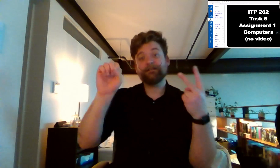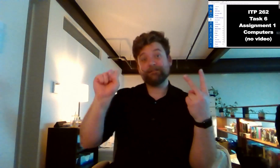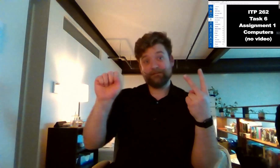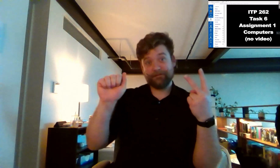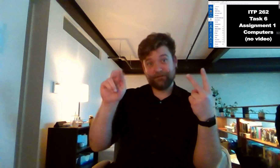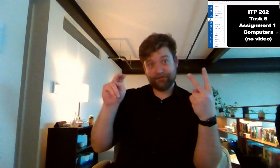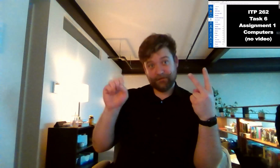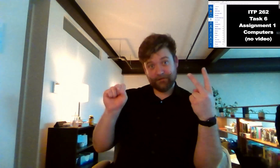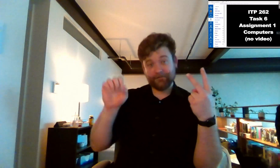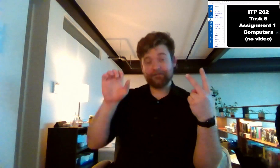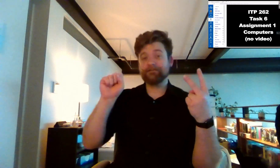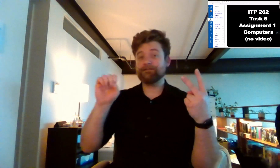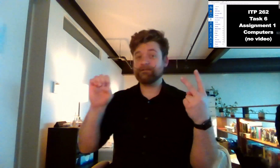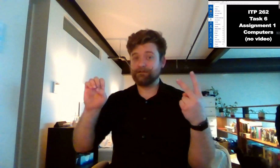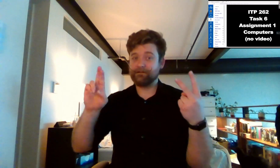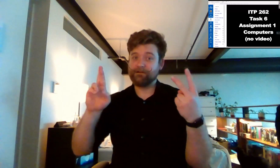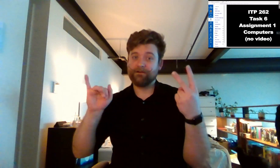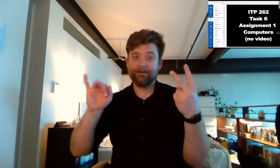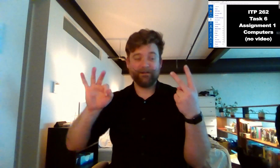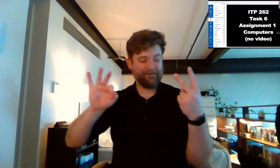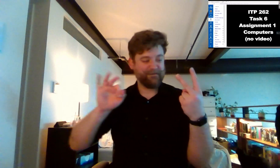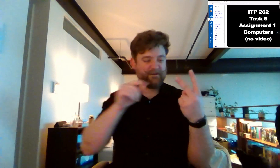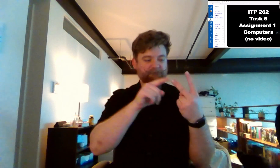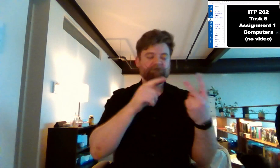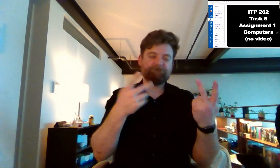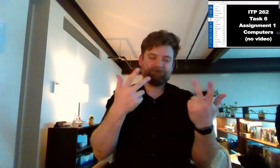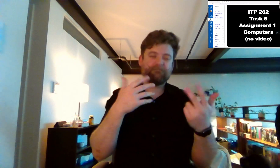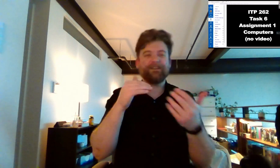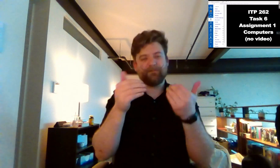with the serif font.